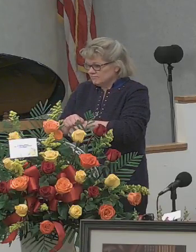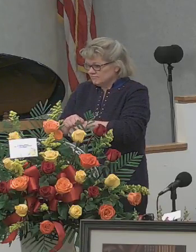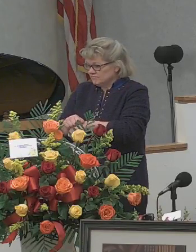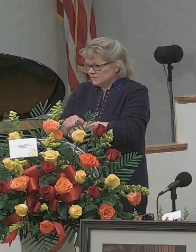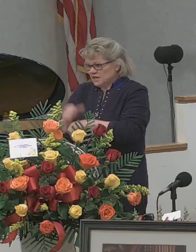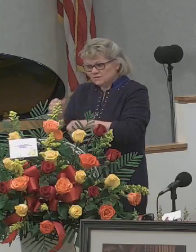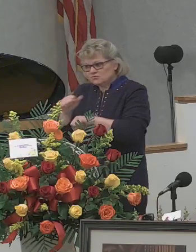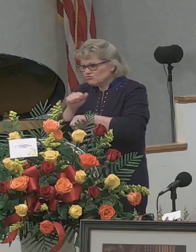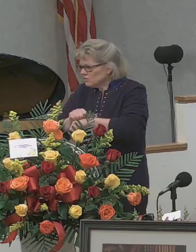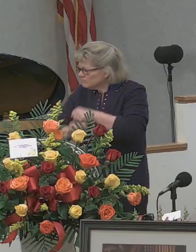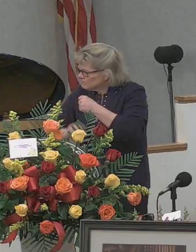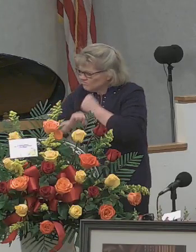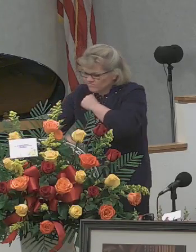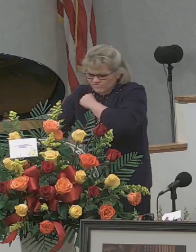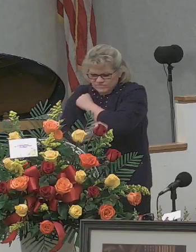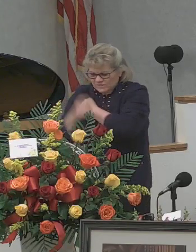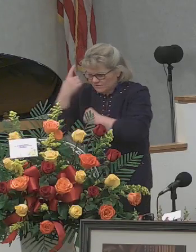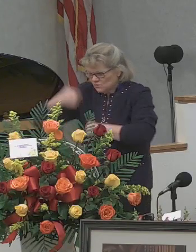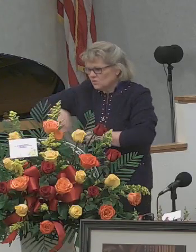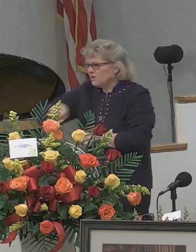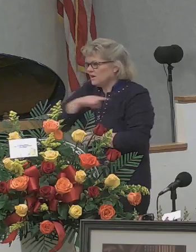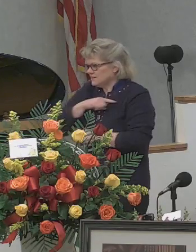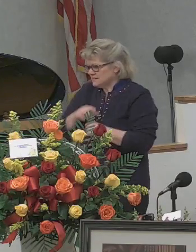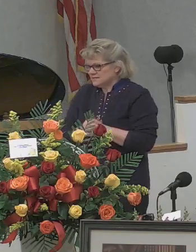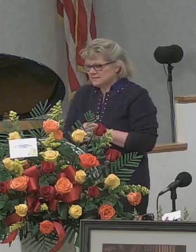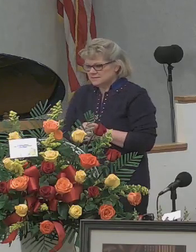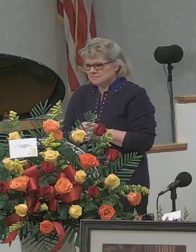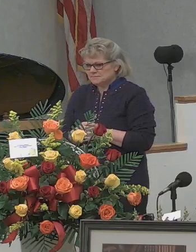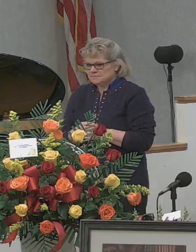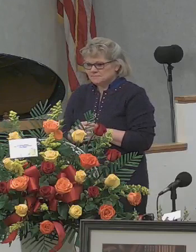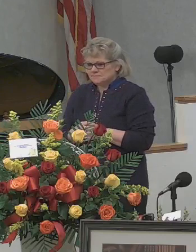He was a rock to all of us.